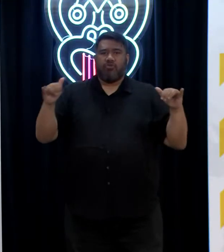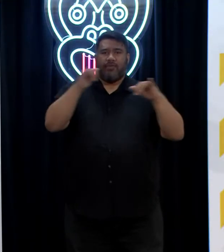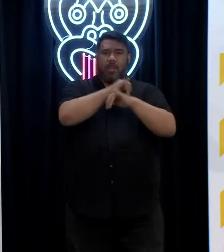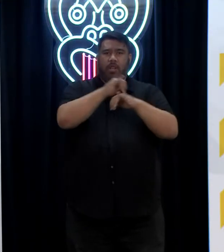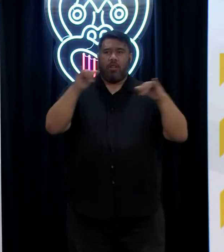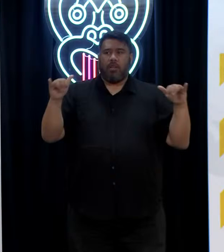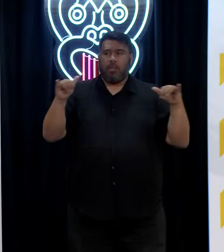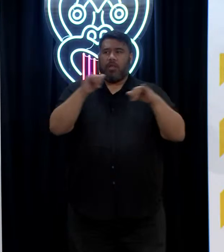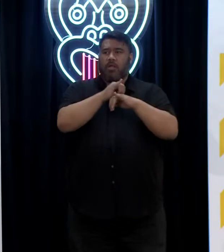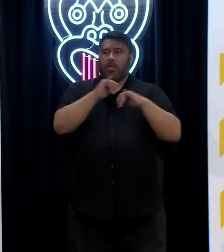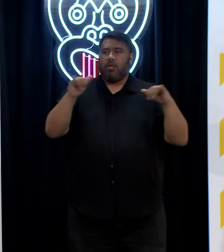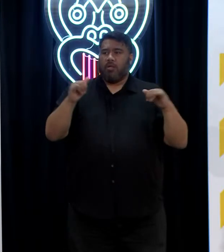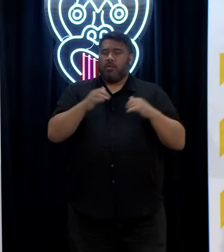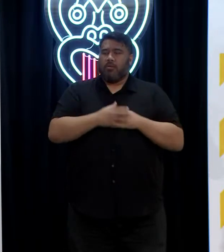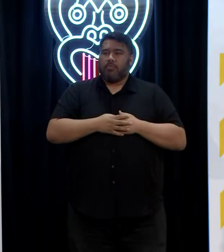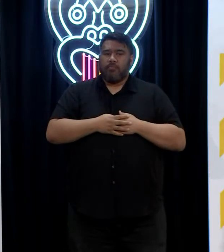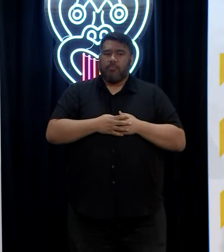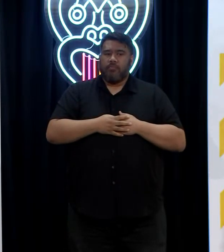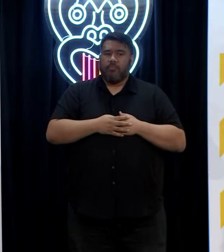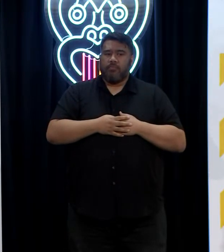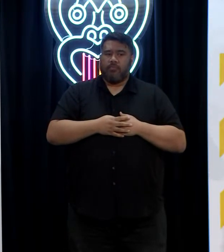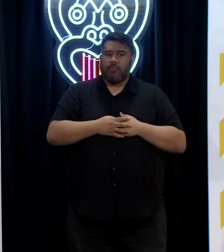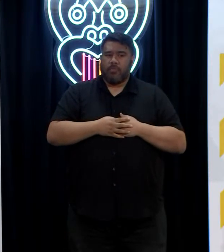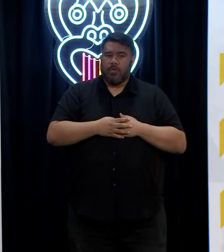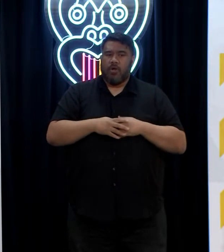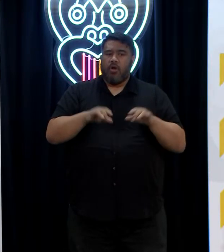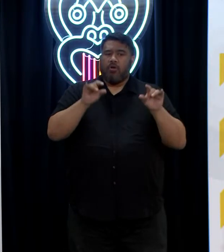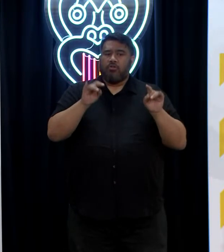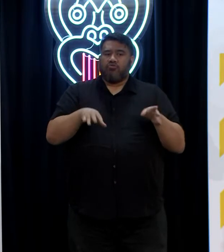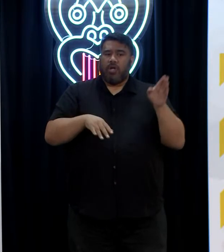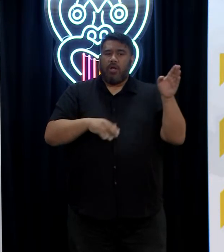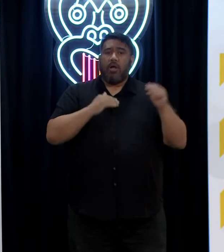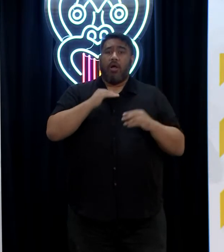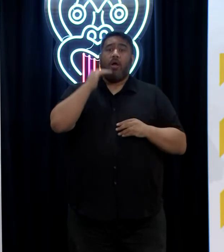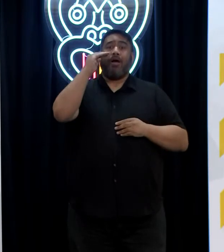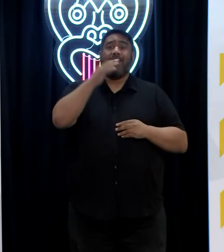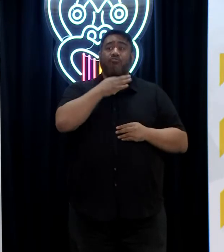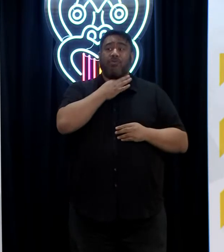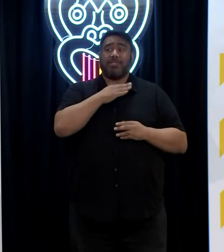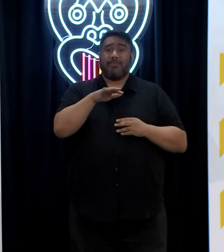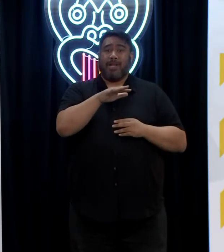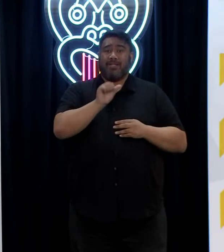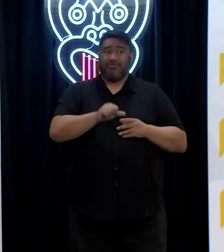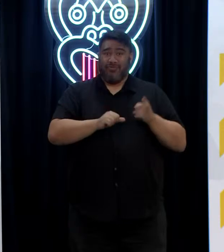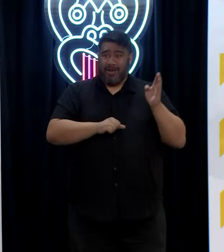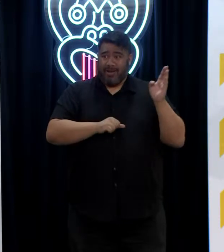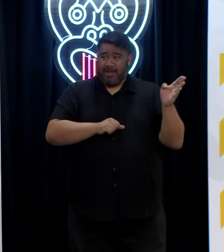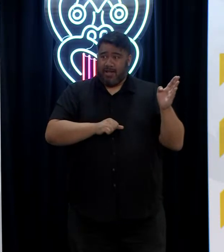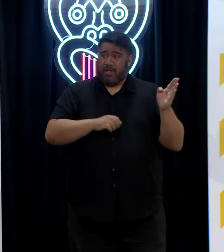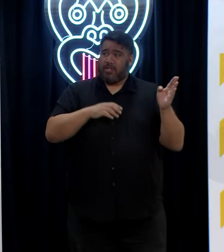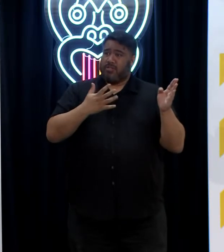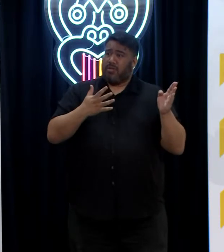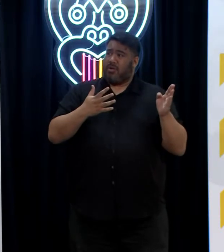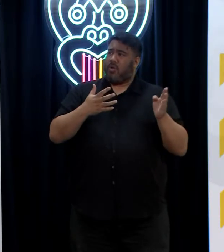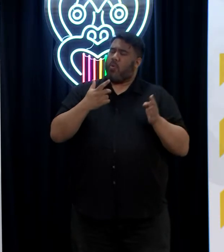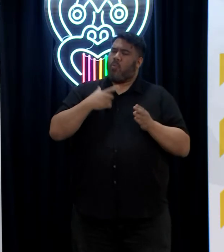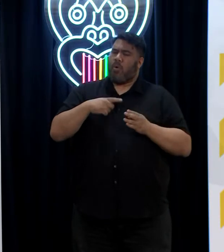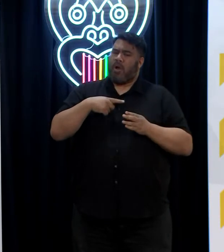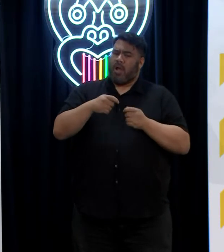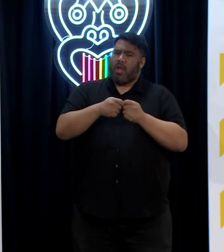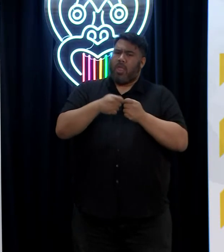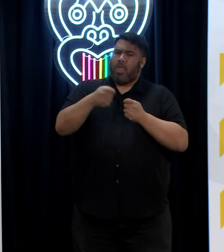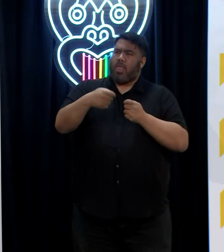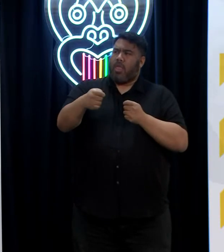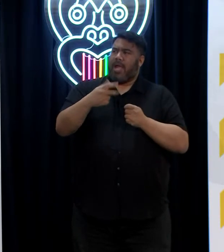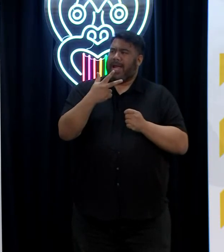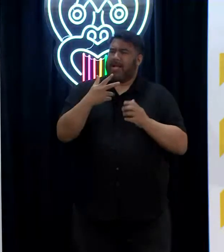considered to be in that high-risk camp, is it kind of providing, I guess, hope that's not really there to just suspend it for another 8 weeks? Because the reality is